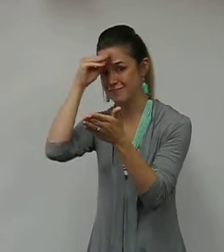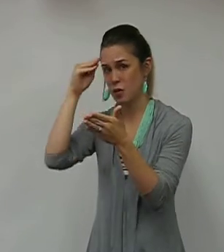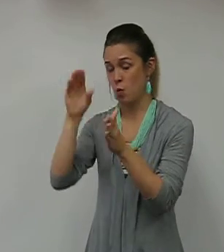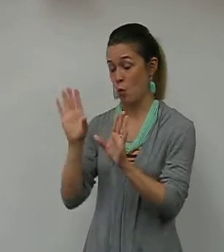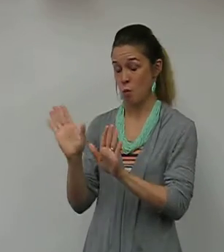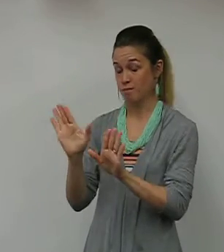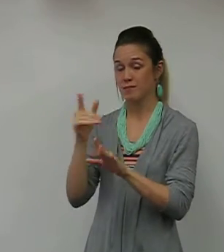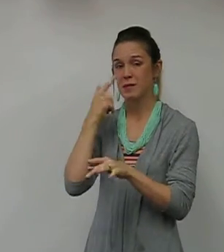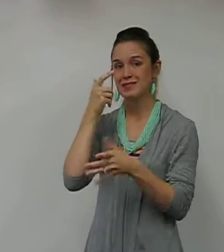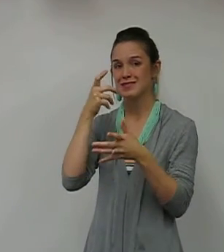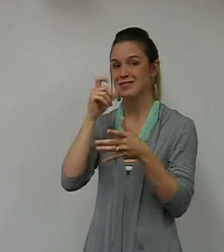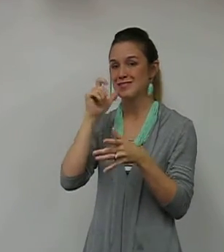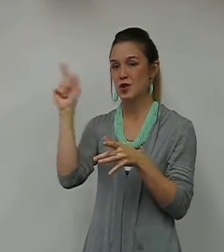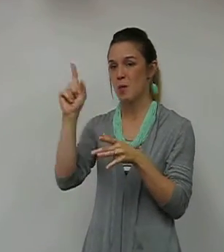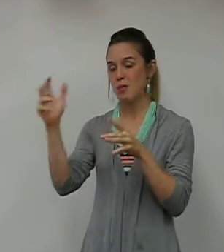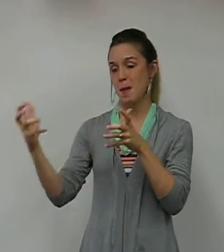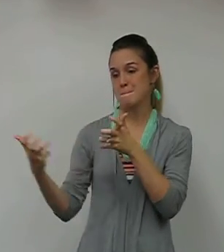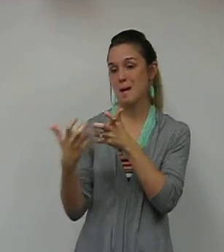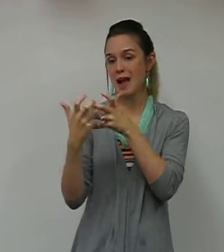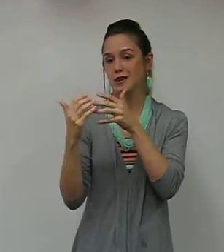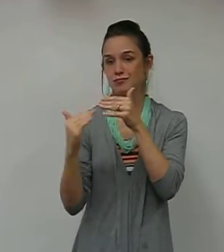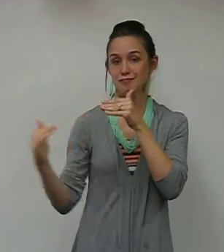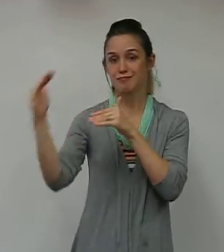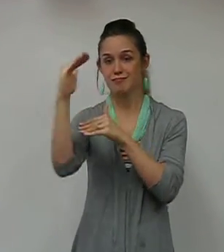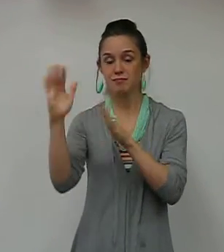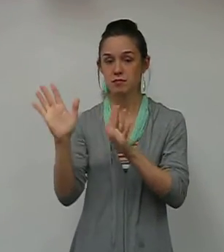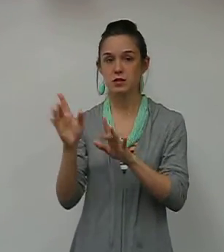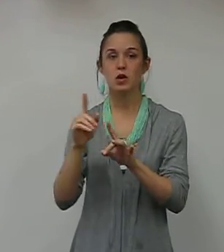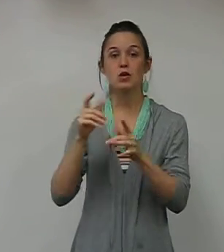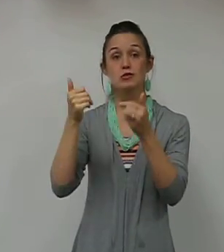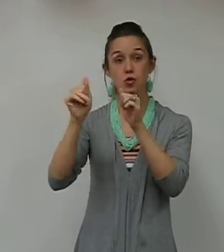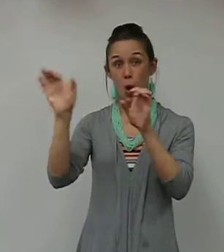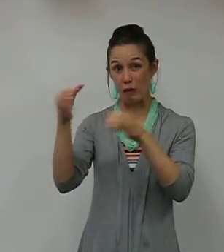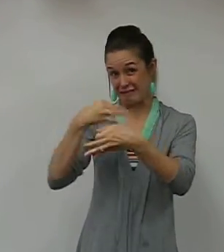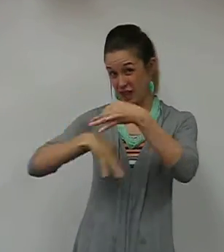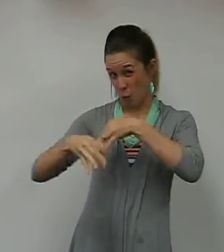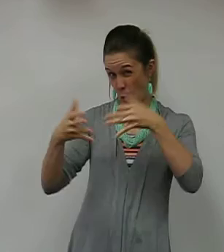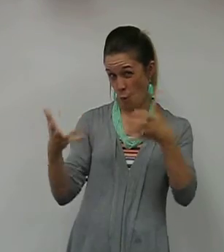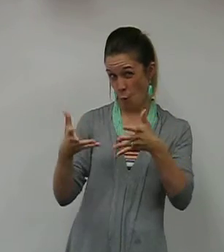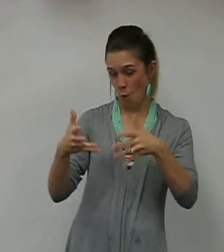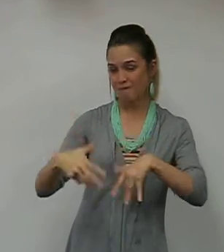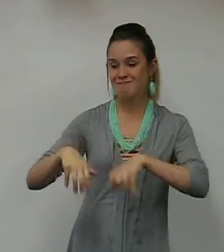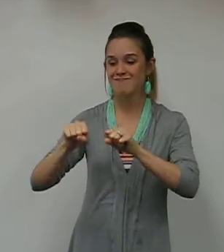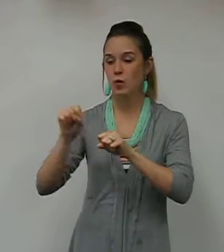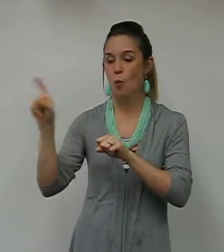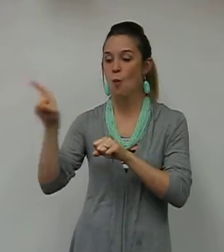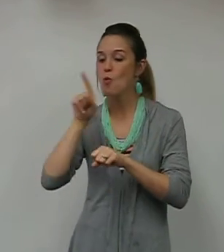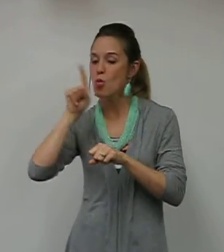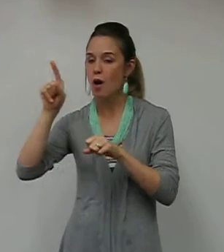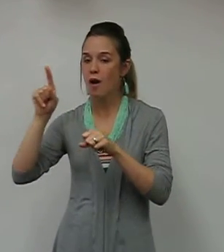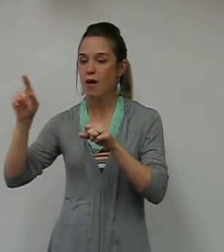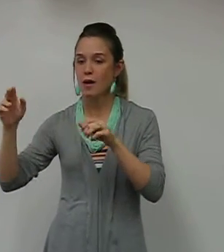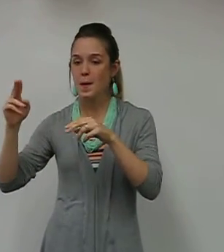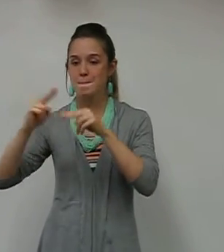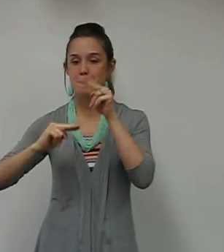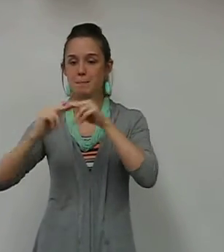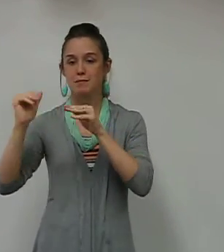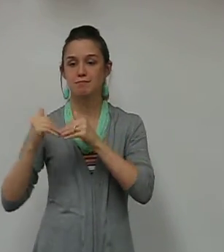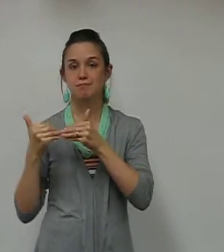where you want them to be for the next lesson. So what you try and do is take where they are and build them continually with the knowledge that you're